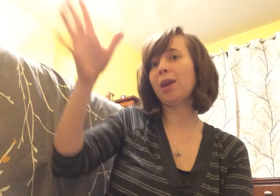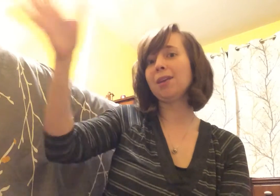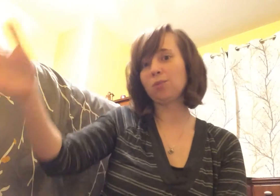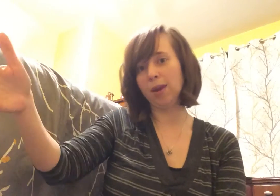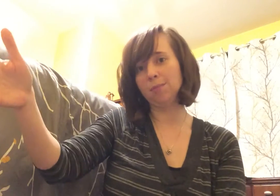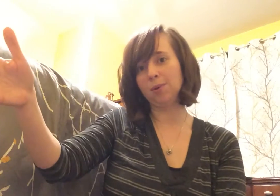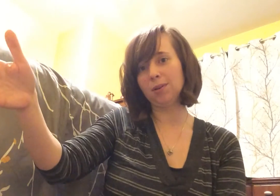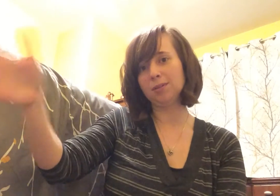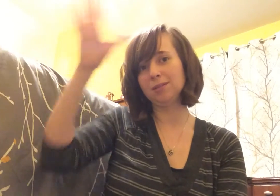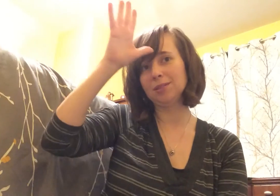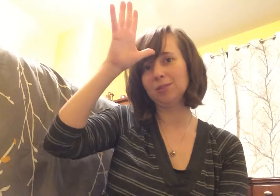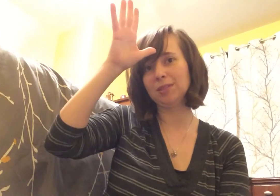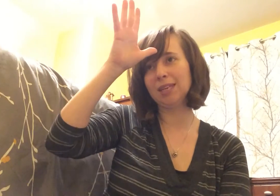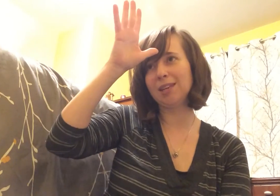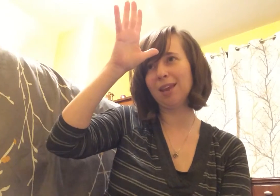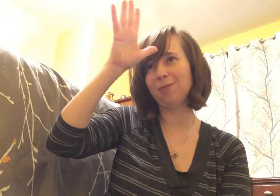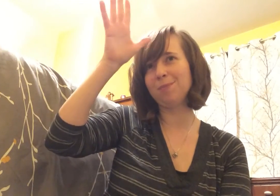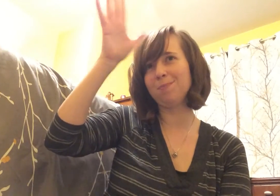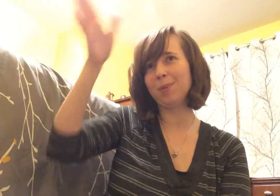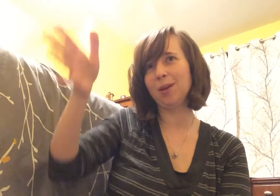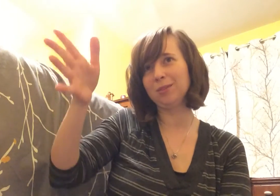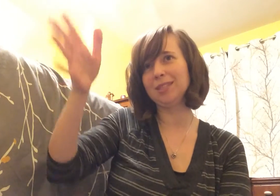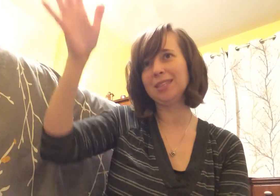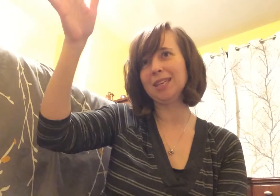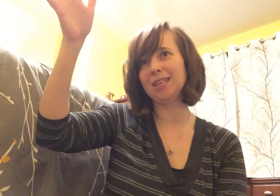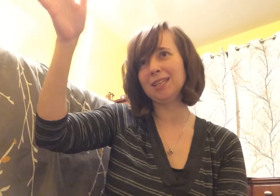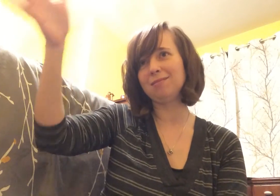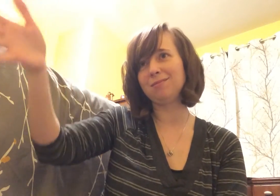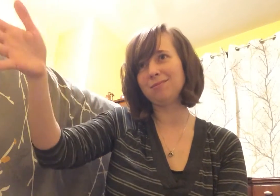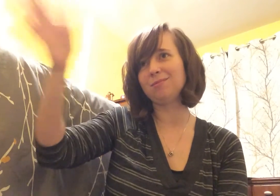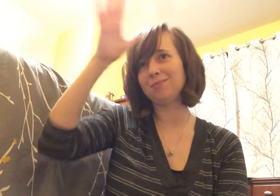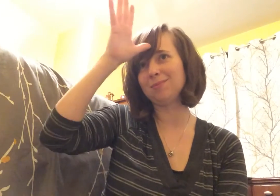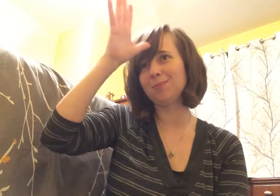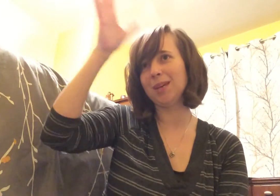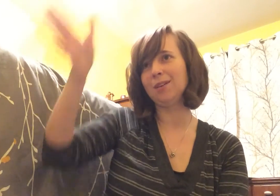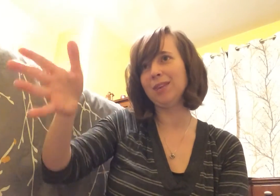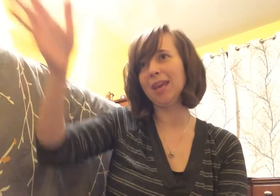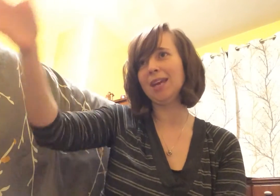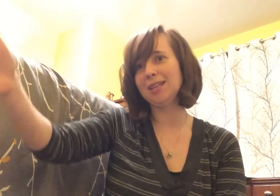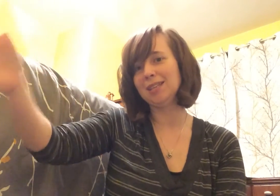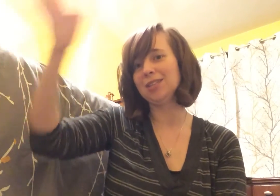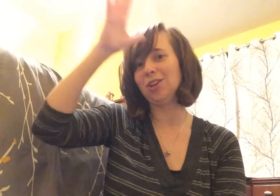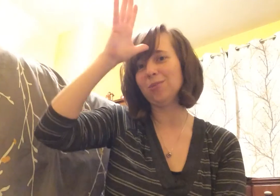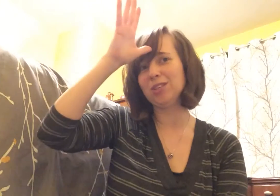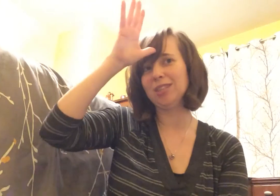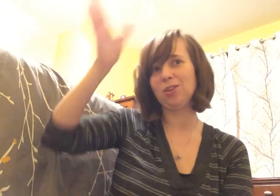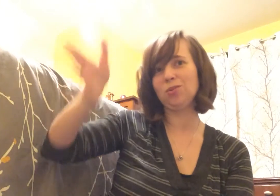great grandpa. So it's like every bounce is like a kind of like adding the generation, like